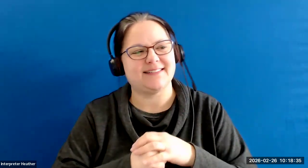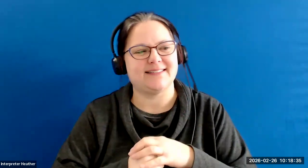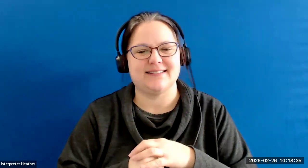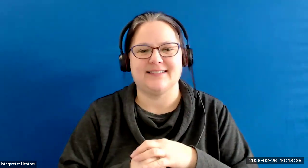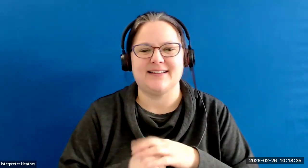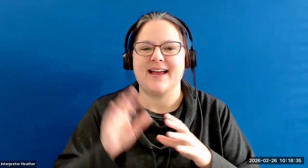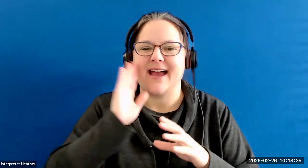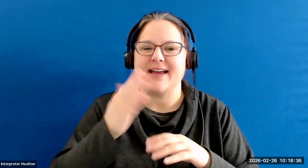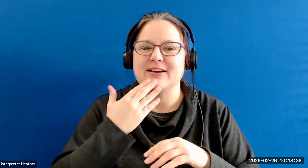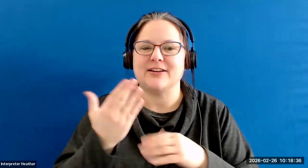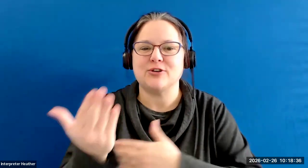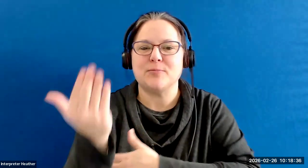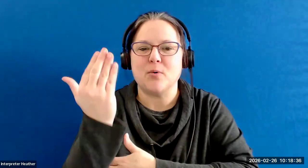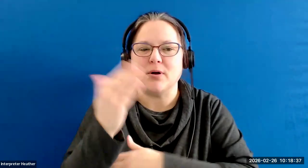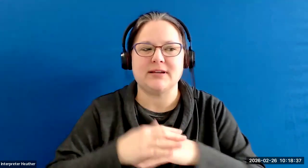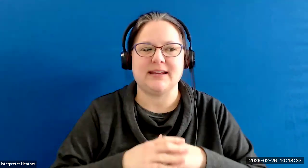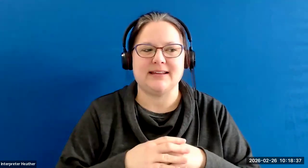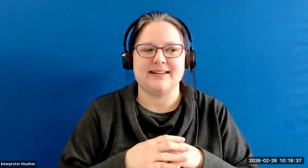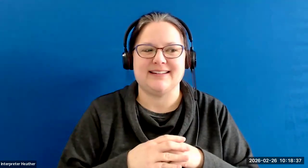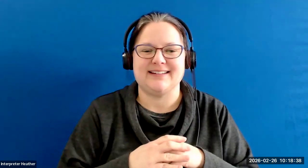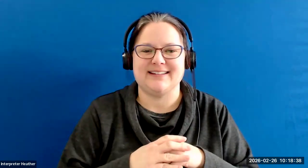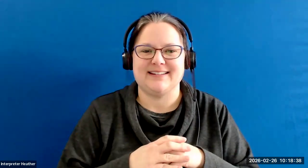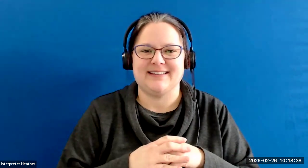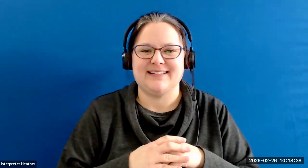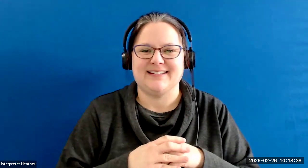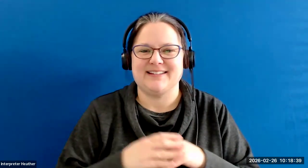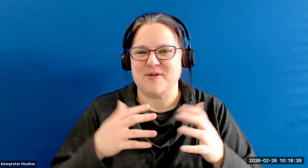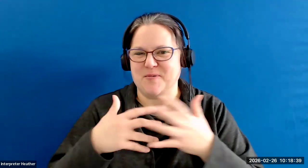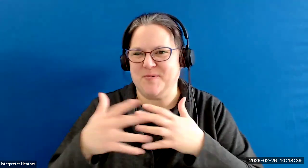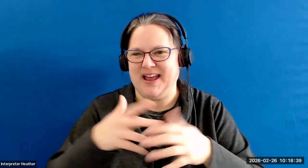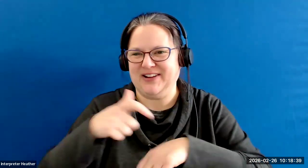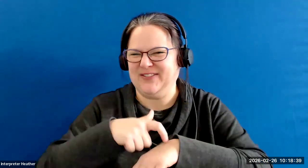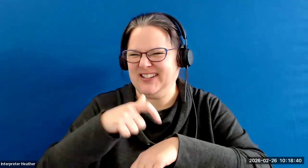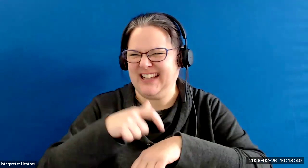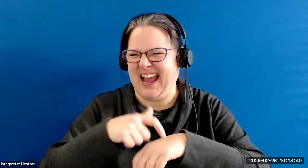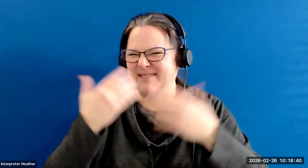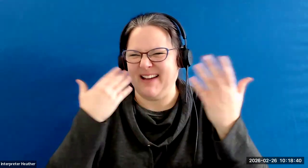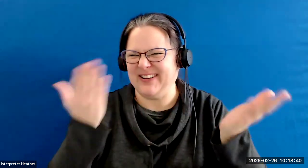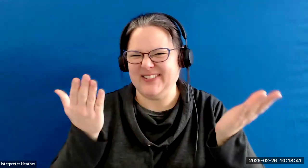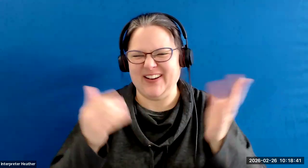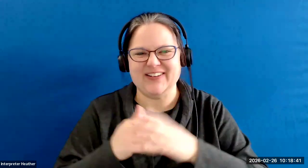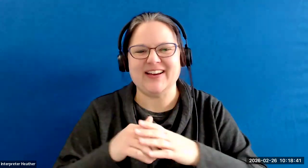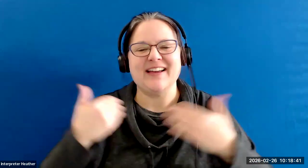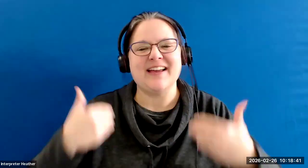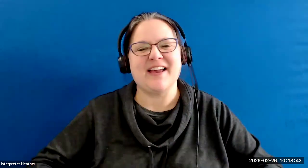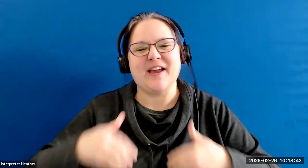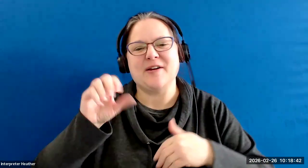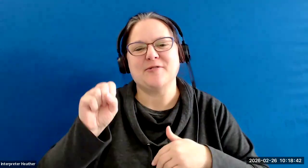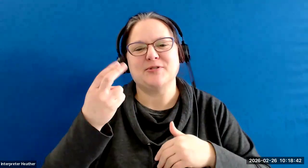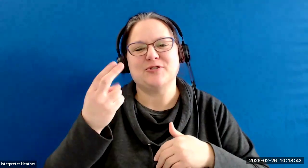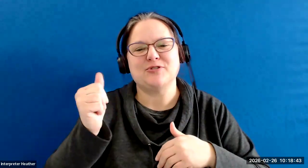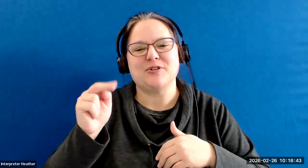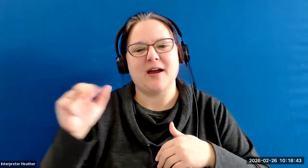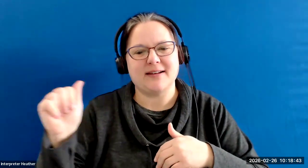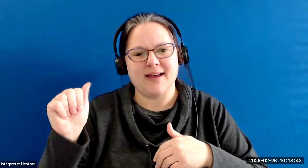Thanks, Gretchen. Good morning, everyone, or whatever time zone it is. Shauna Eisenberg, she or